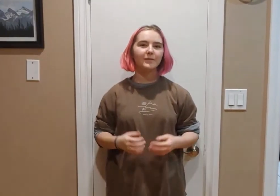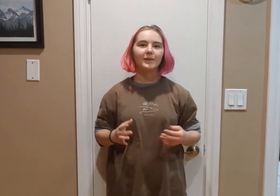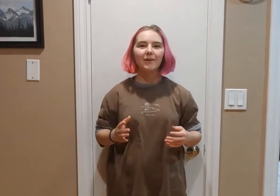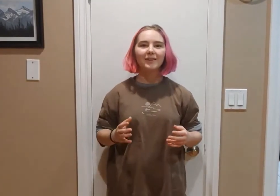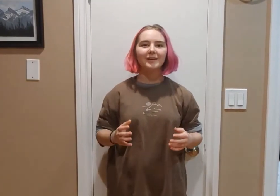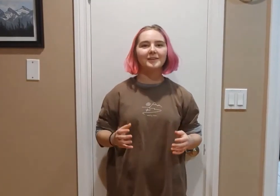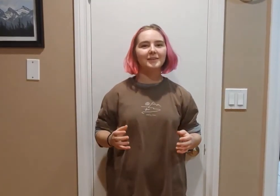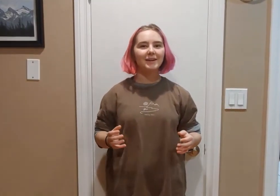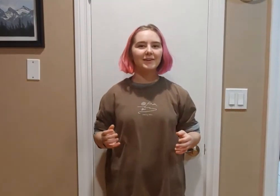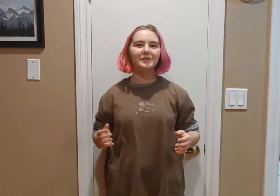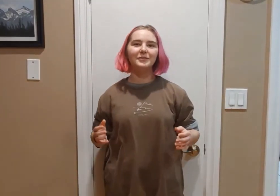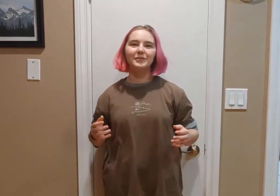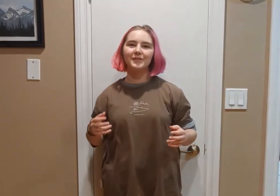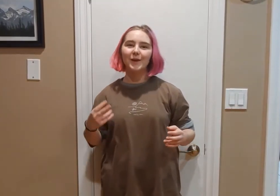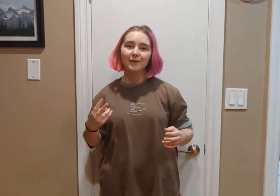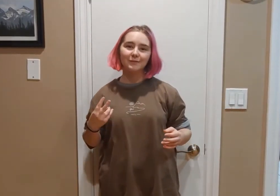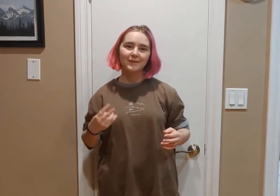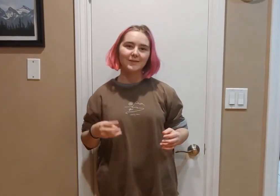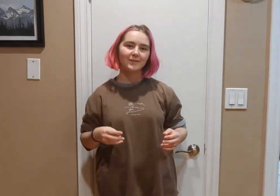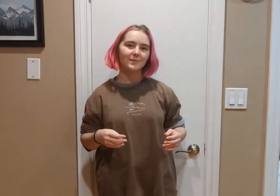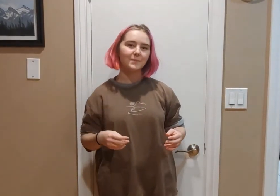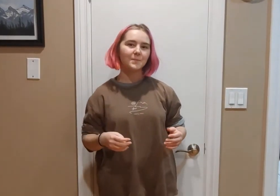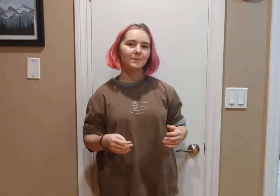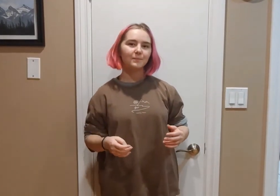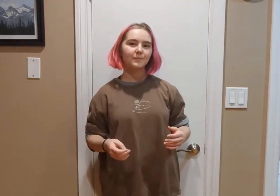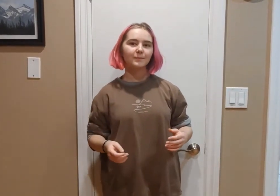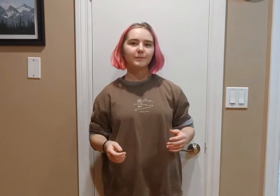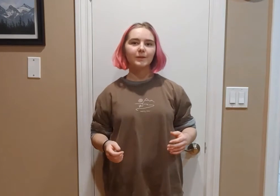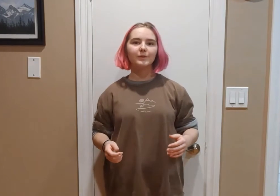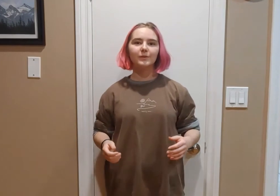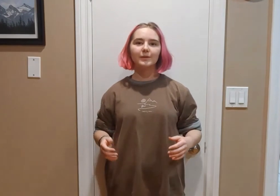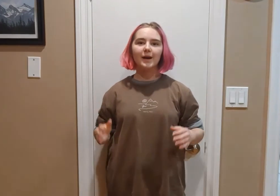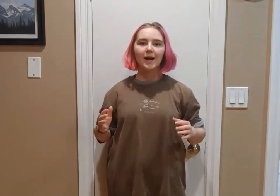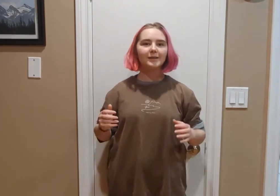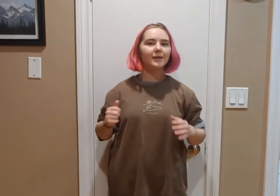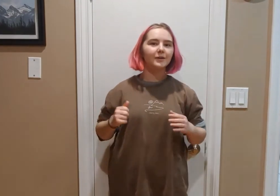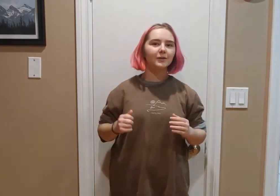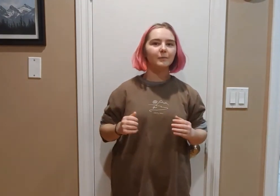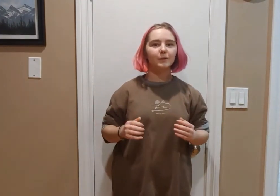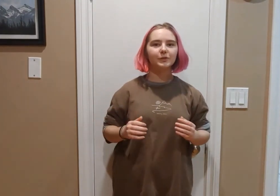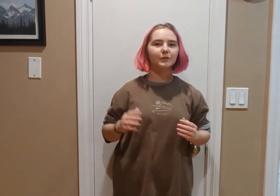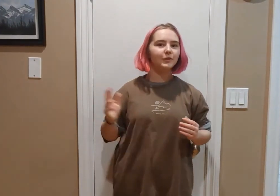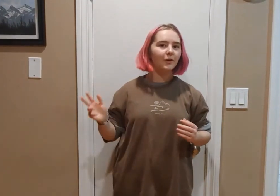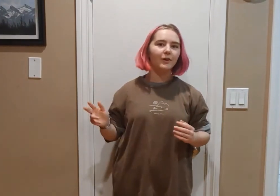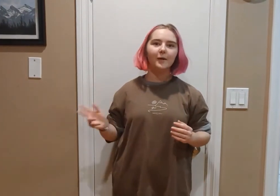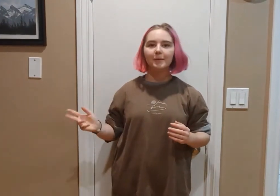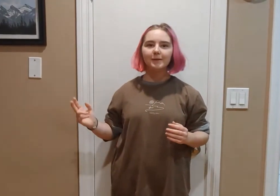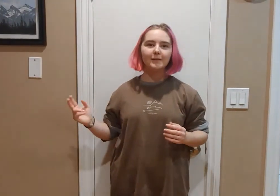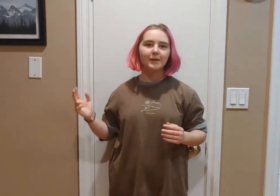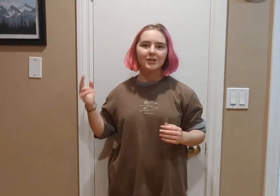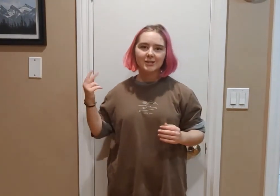So now we're gonna learn how to do the second verse. So it's hide it under a bushel. No, I'm gonna let it